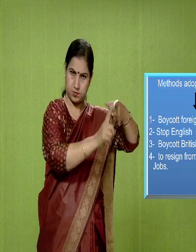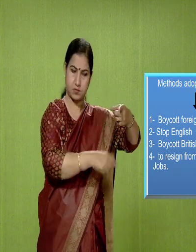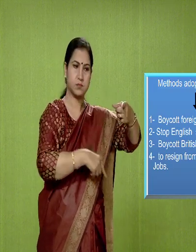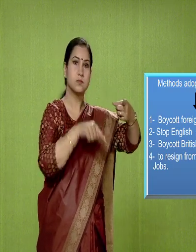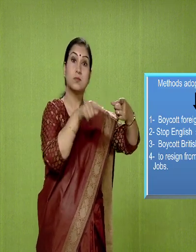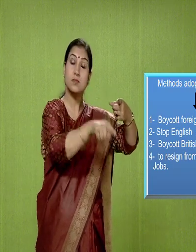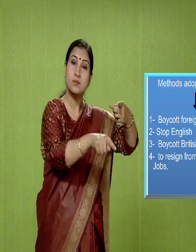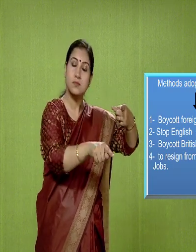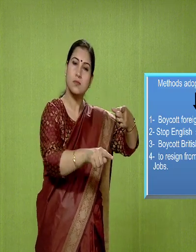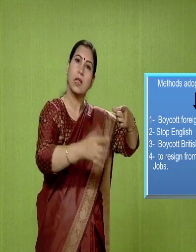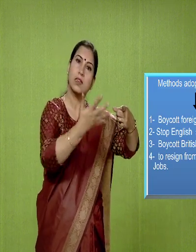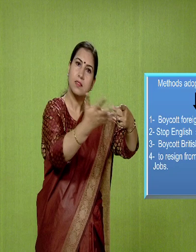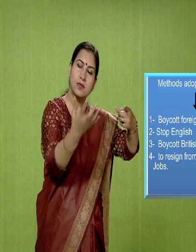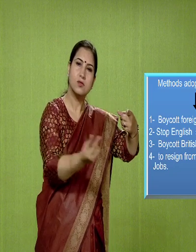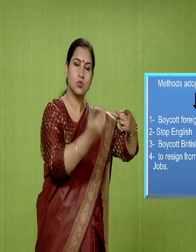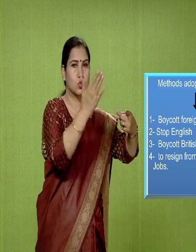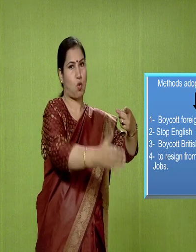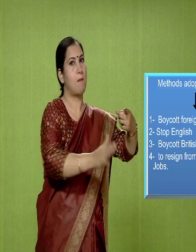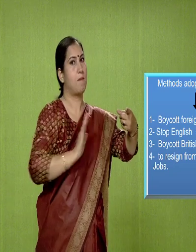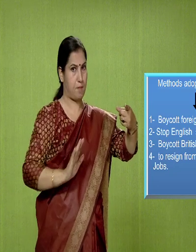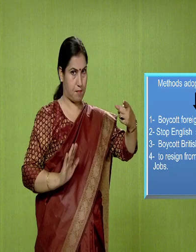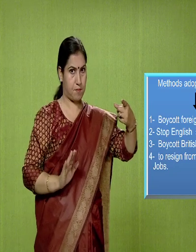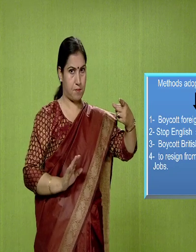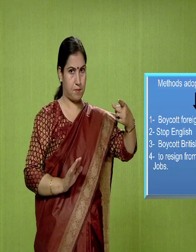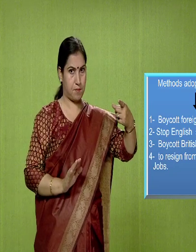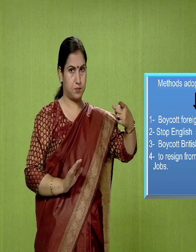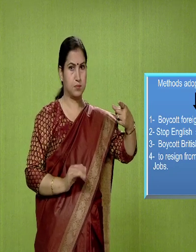They stopped using foreign items.